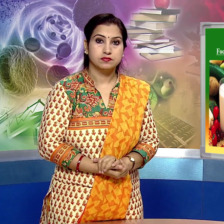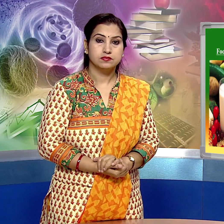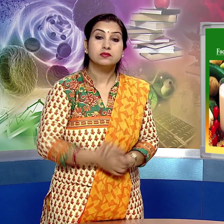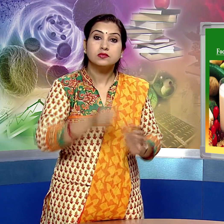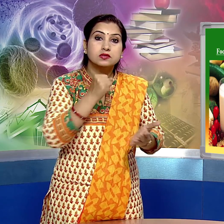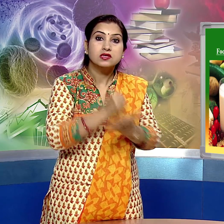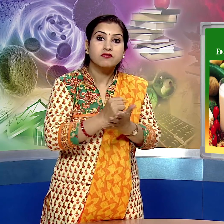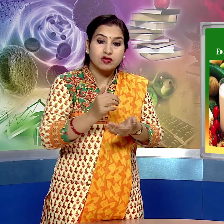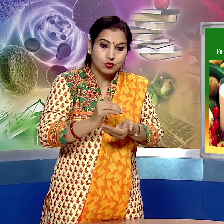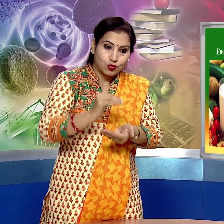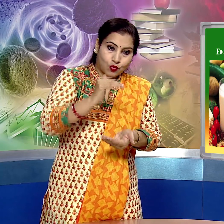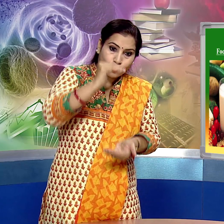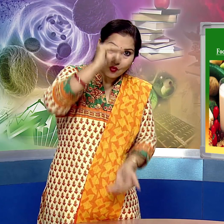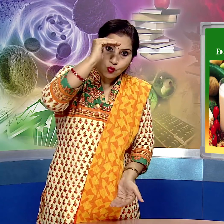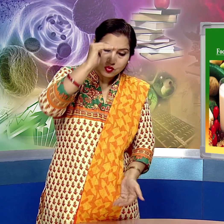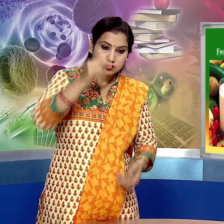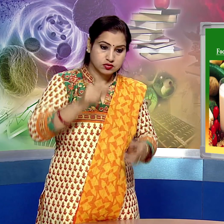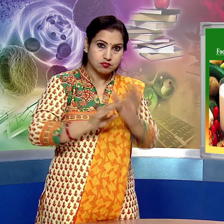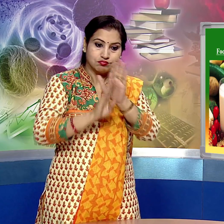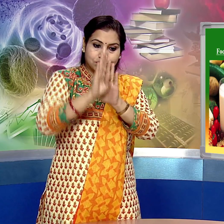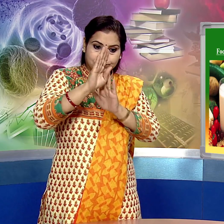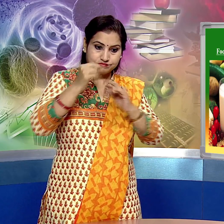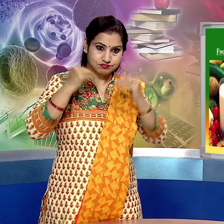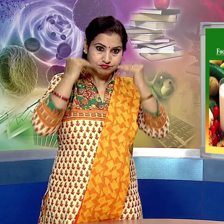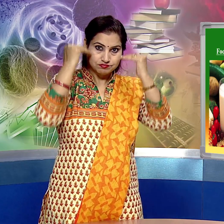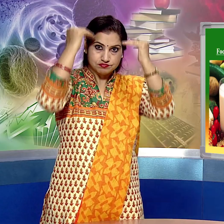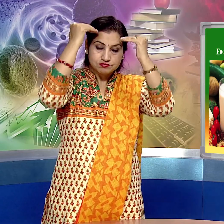And it is needed for growth and development.